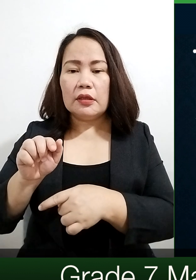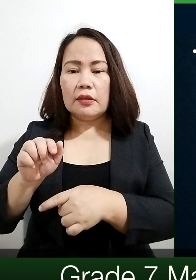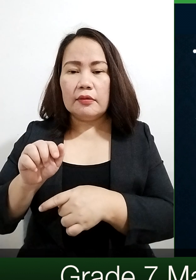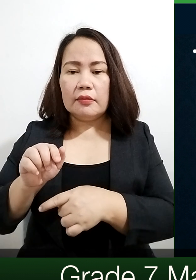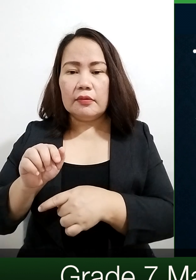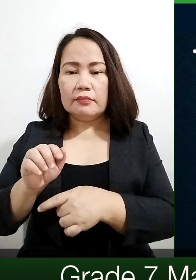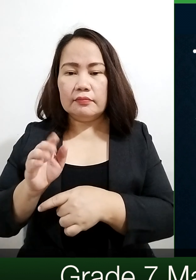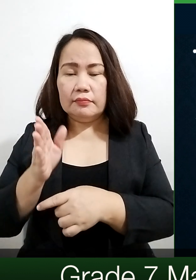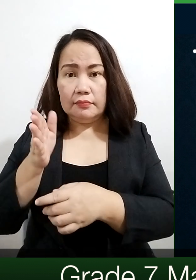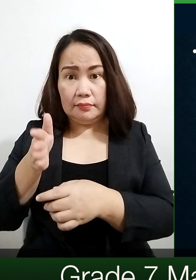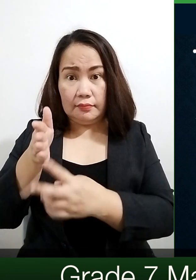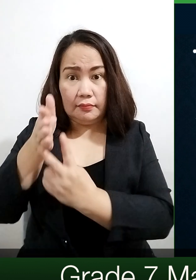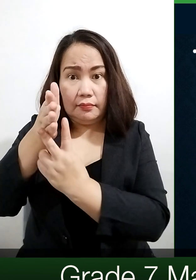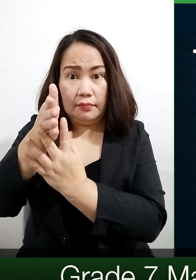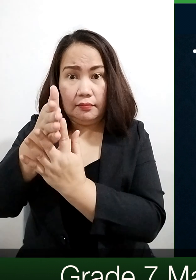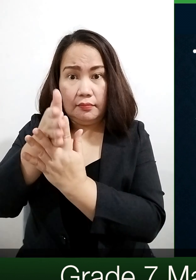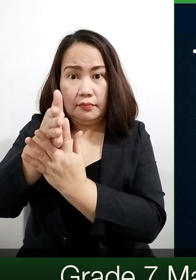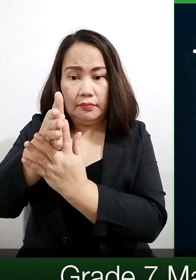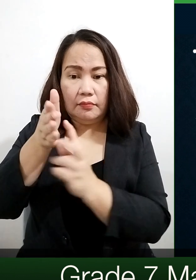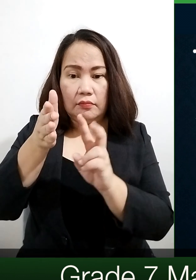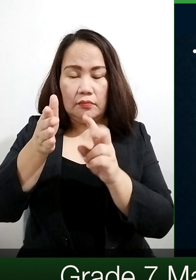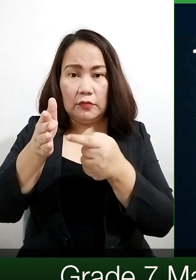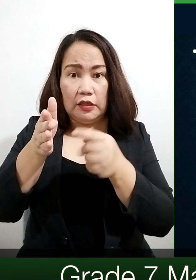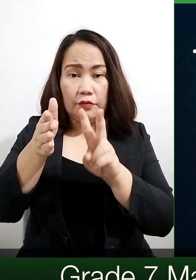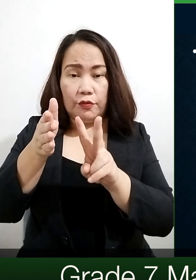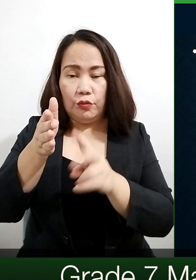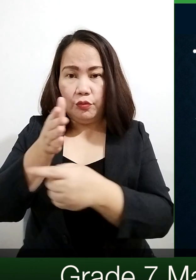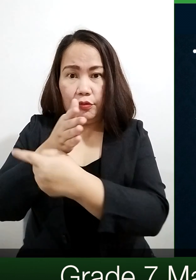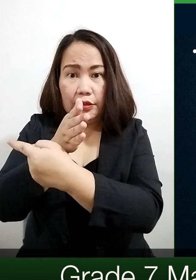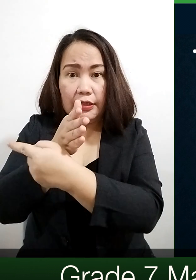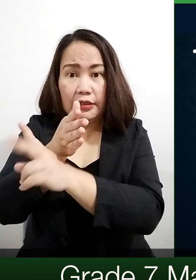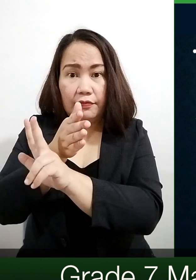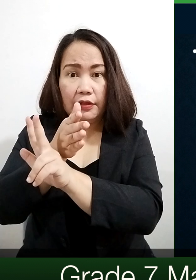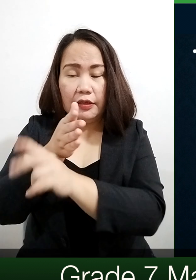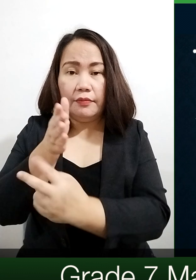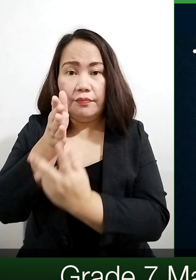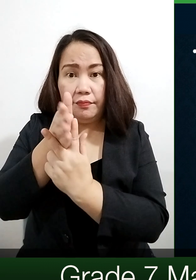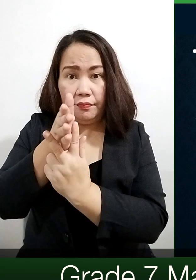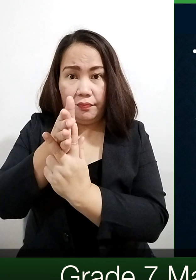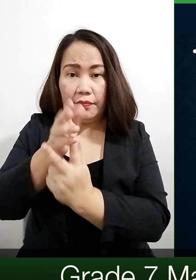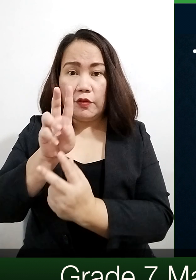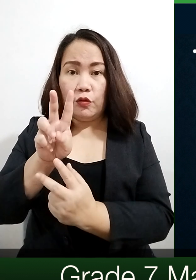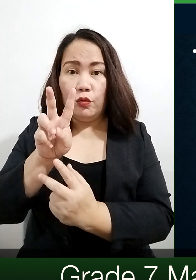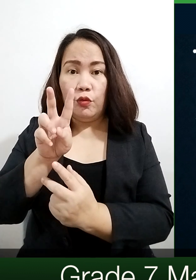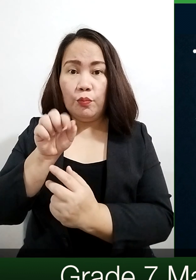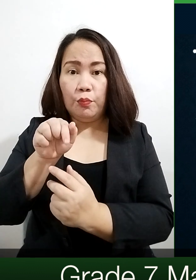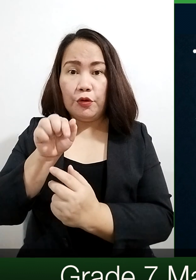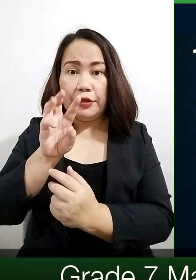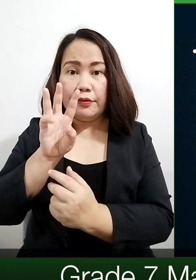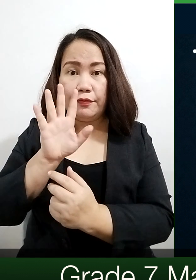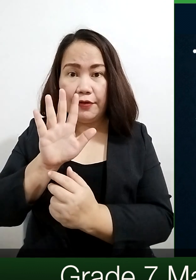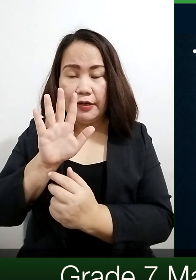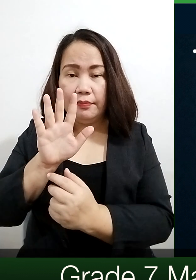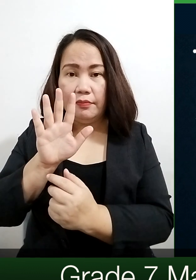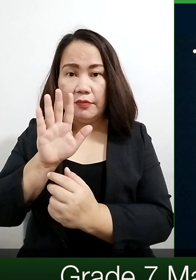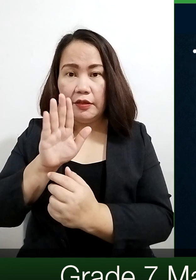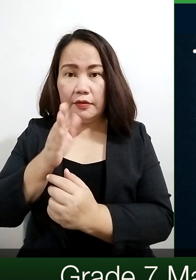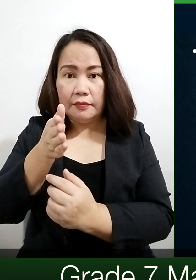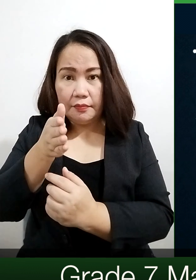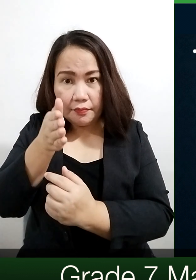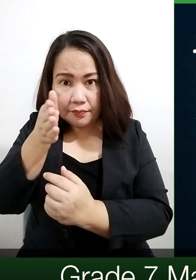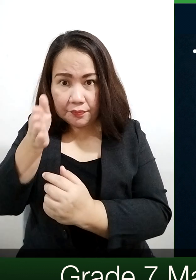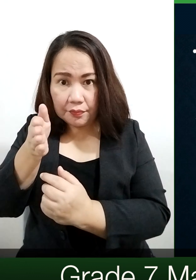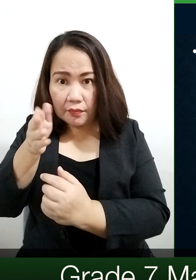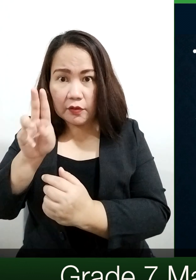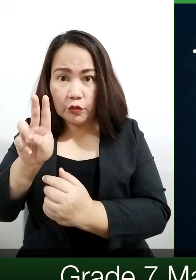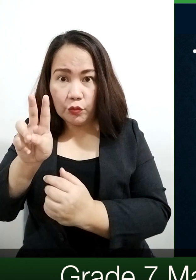tayo ng konti. Ay, 2.5, baliktad pala tayo kasi negative siya. So, 2.5, so, ito yung 2.6. Usog tayo dito ng